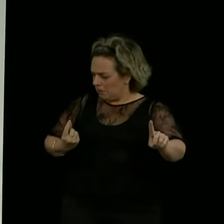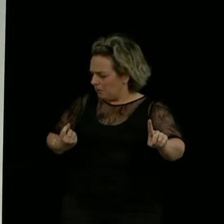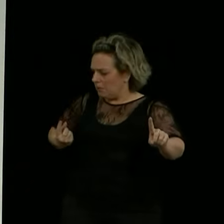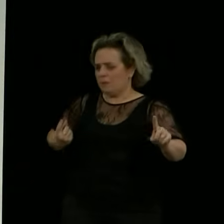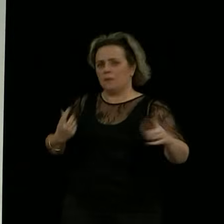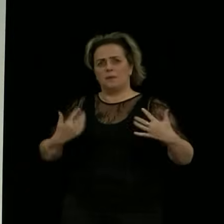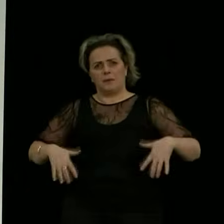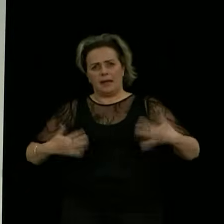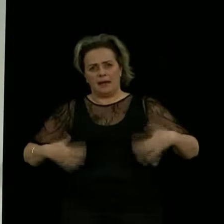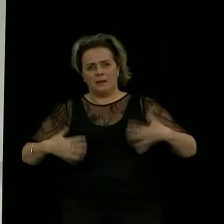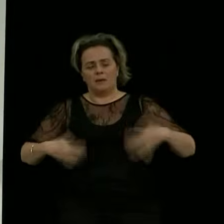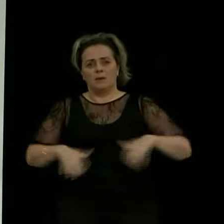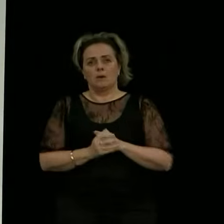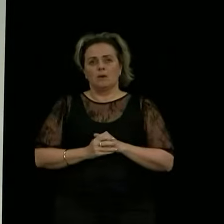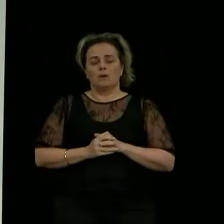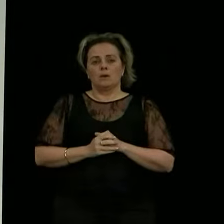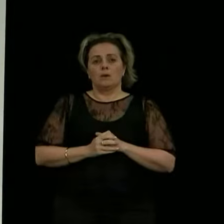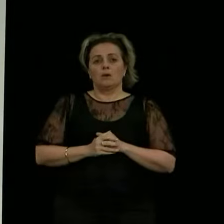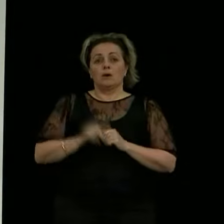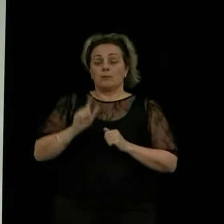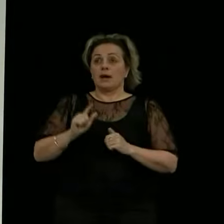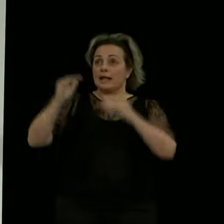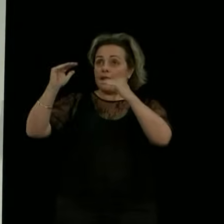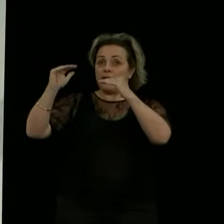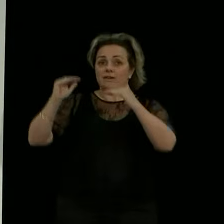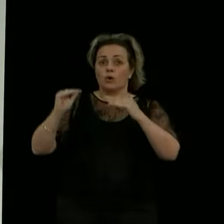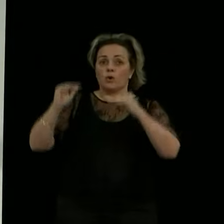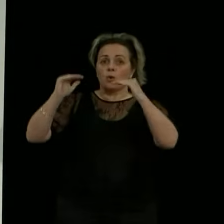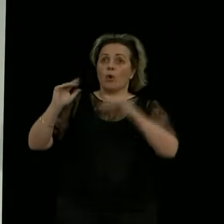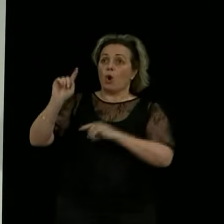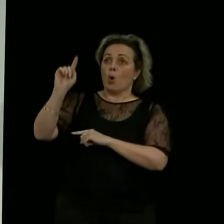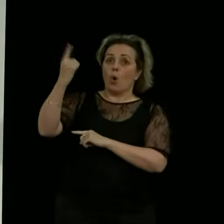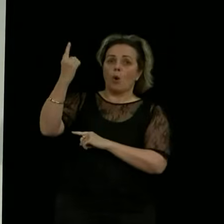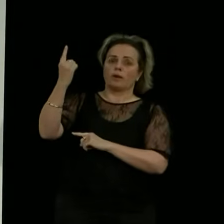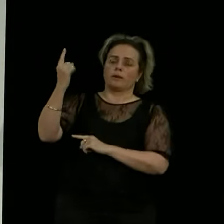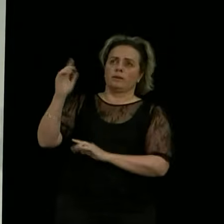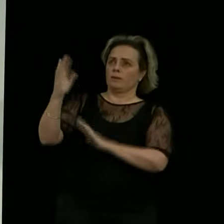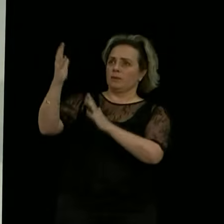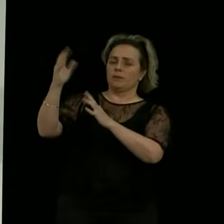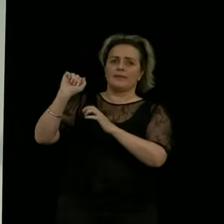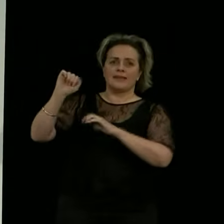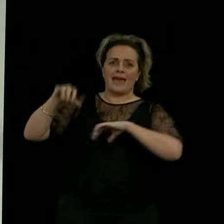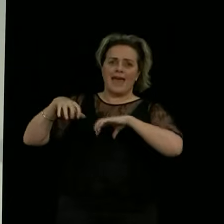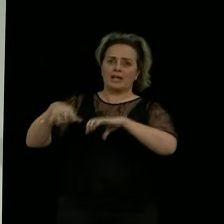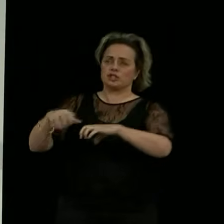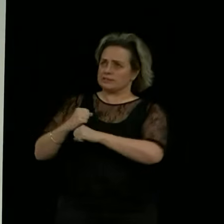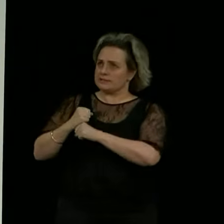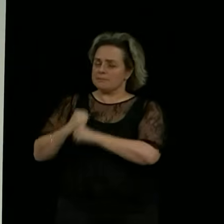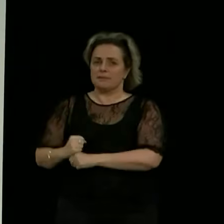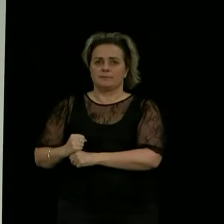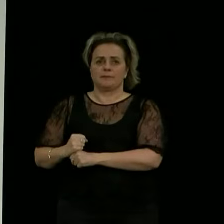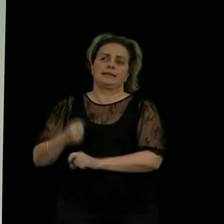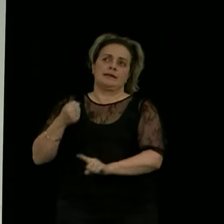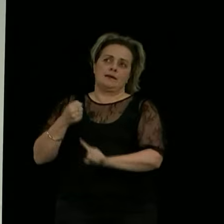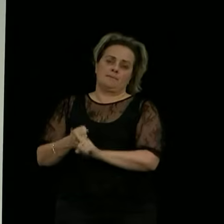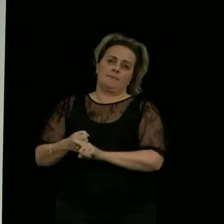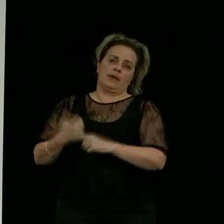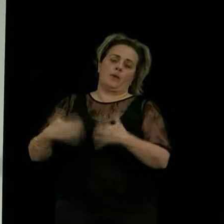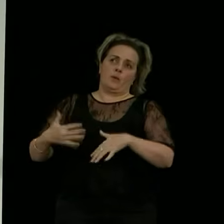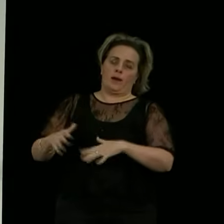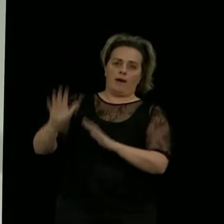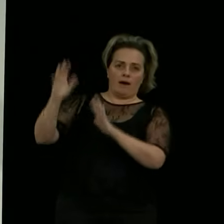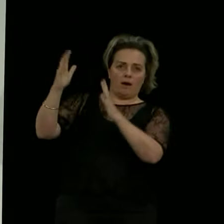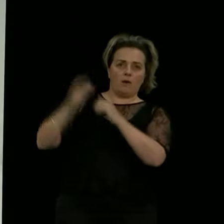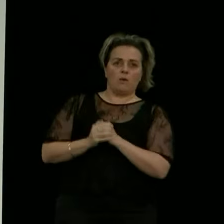Having said that, our alert levels and the actions of Aucklanders on behalf of all of us has made a huge difference in this outbreak. Early on,